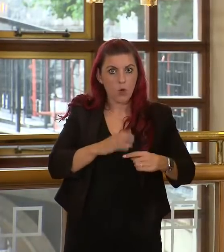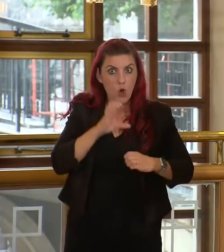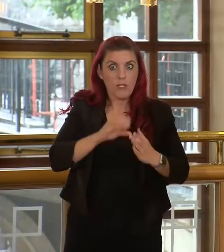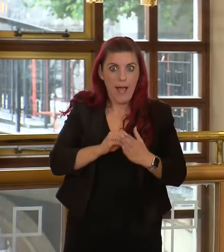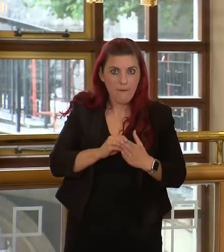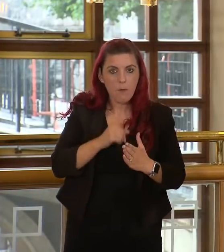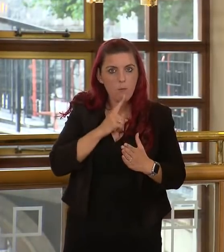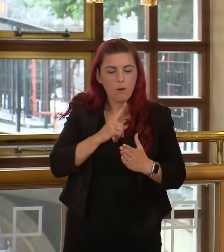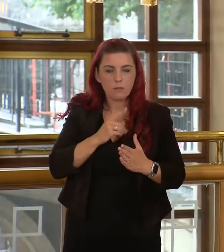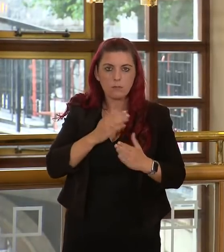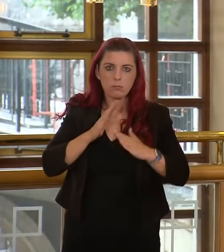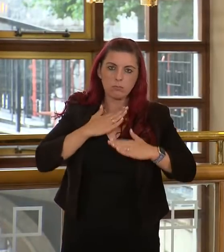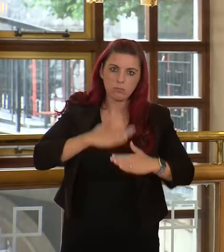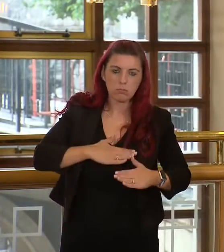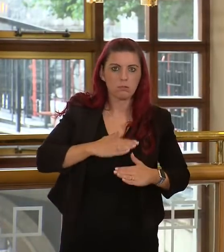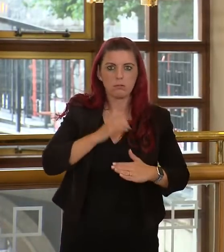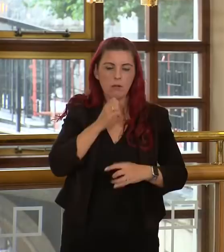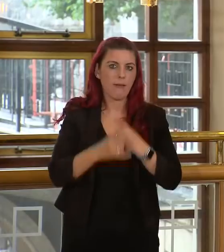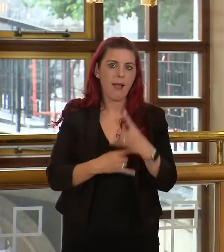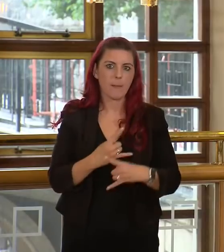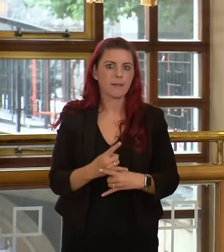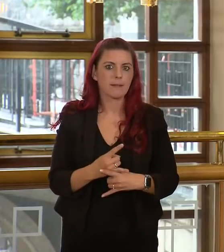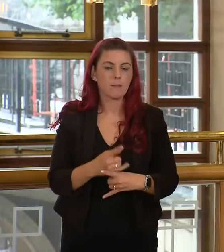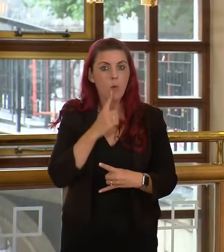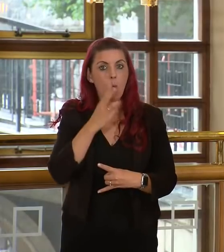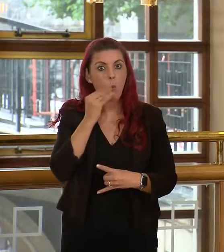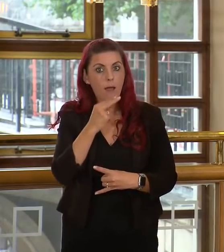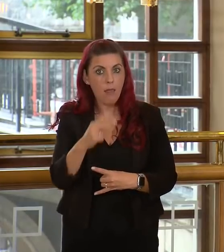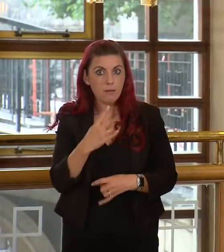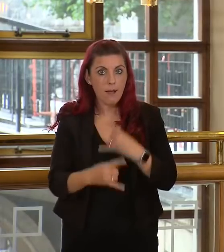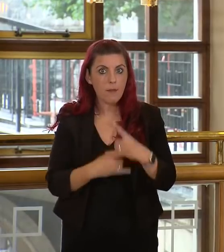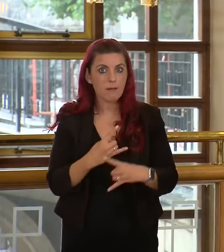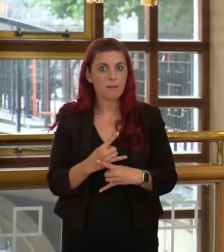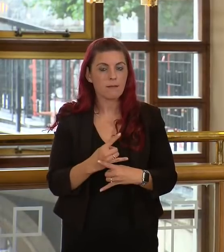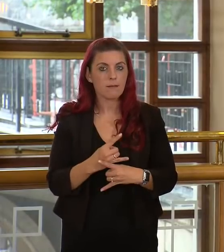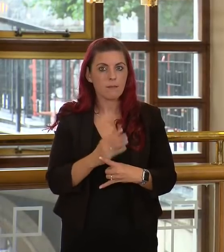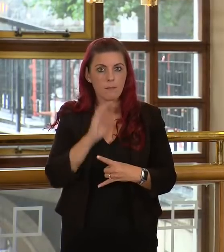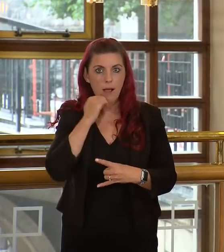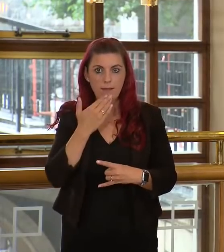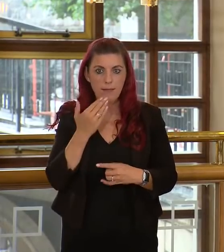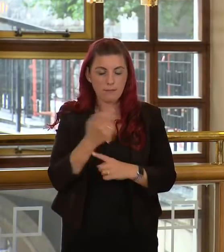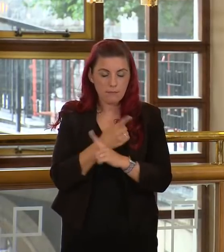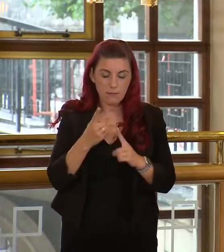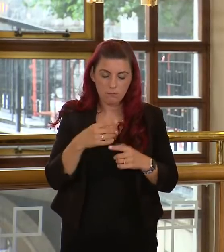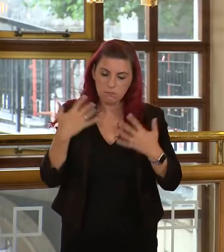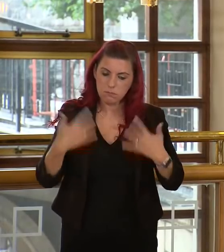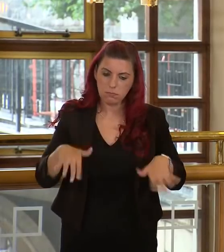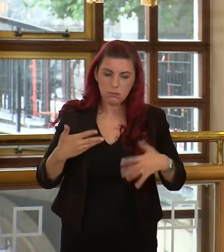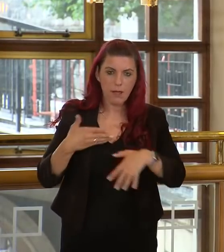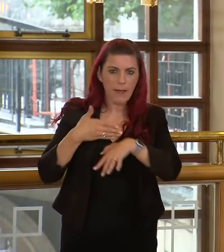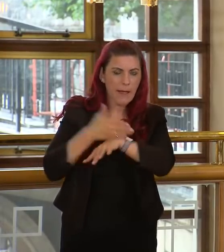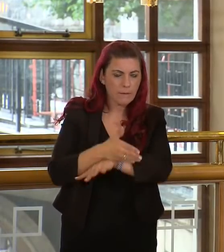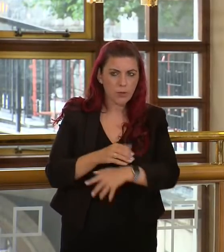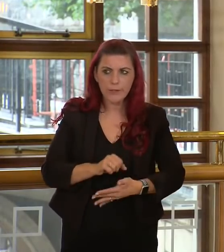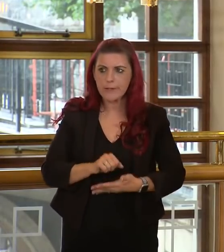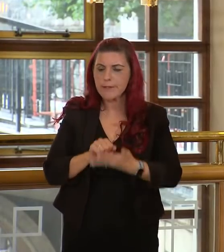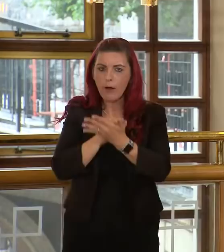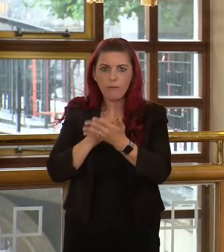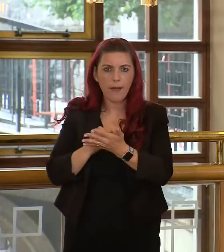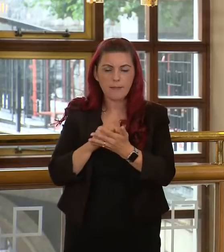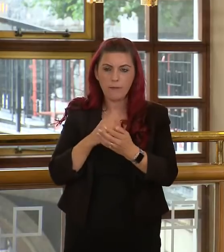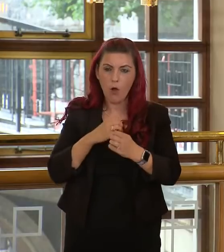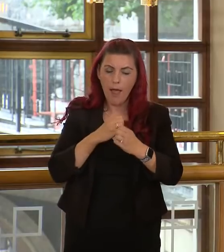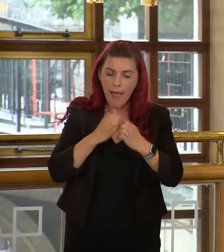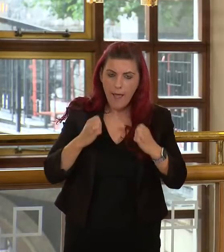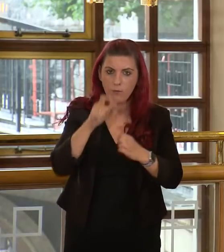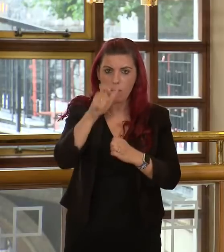thank God we haven't been in that position. And the reason we haven't been in that position is thanks to the incredible efforts and sacrifices of each and every person in